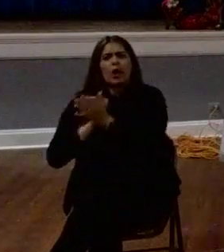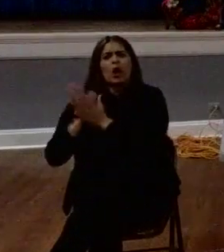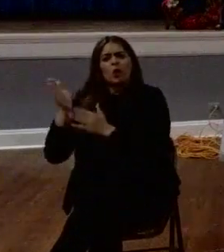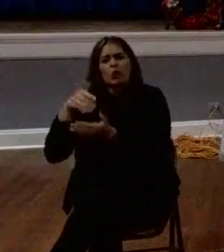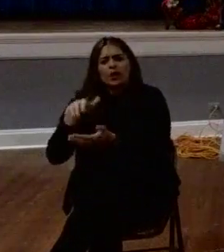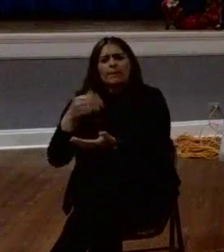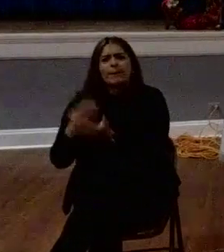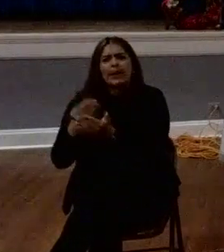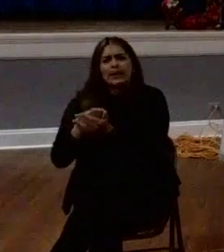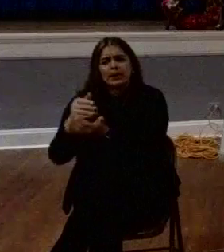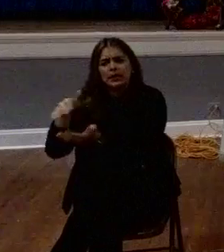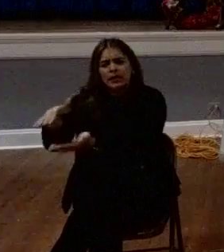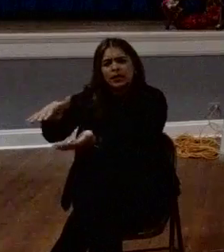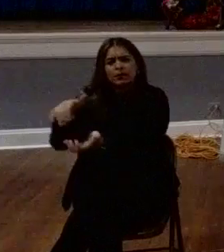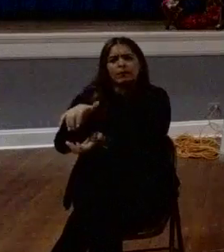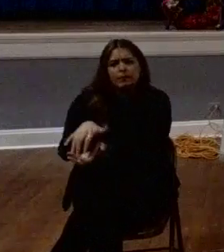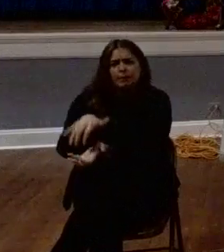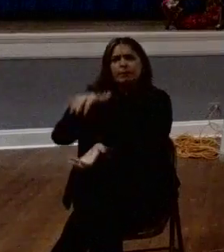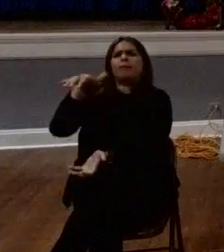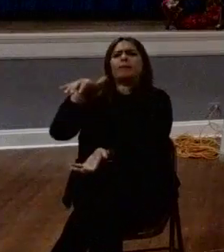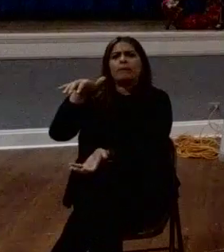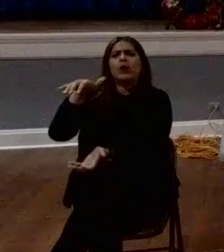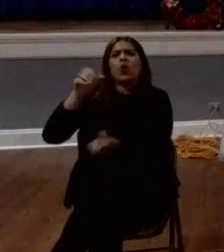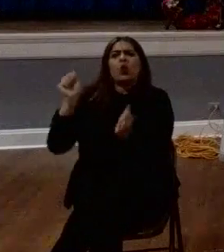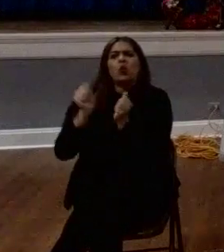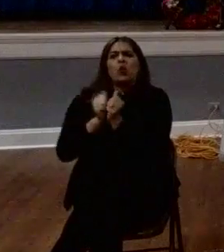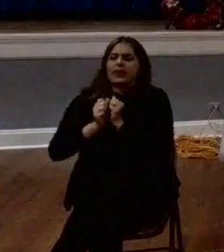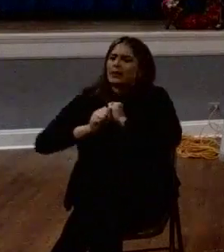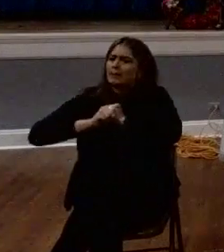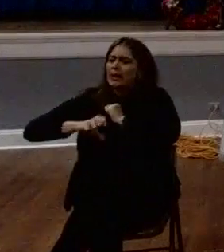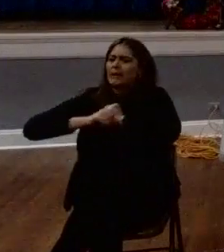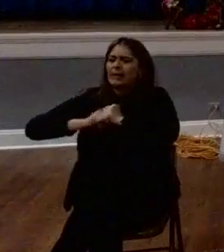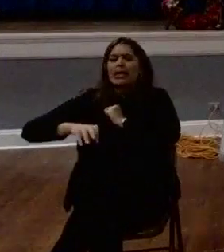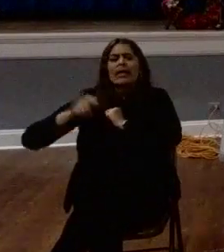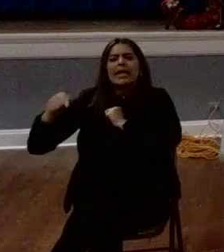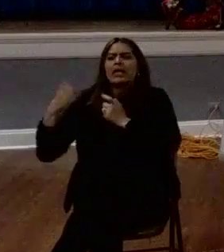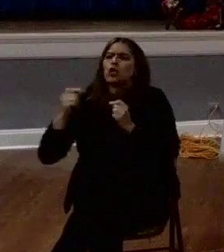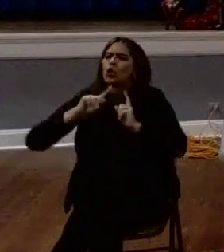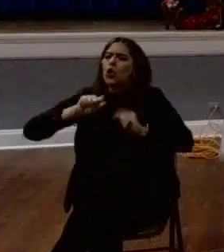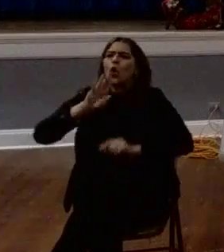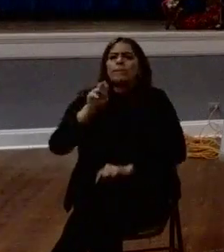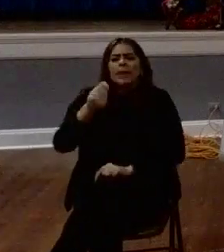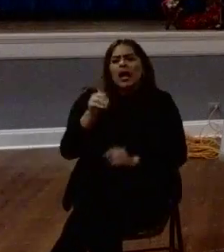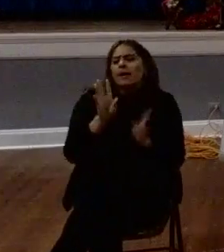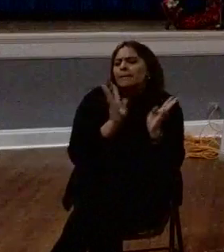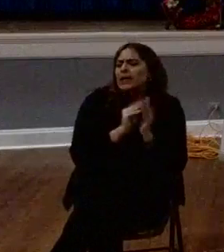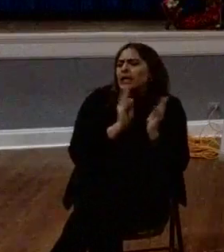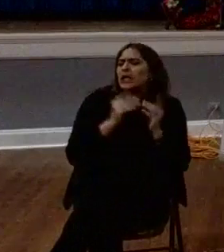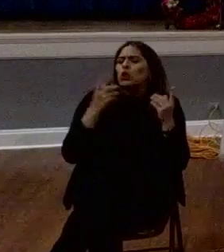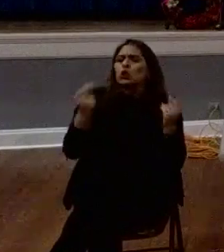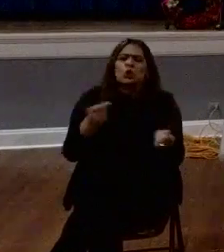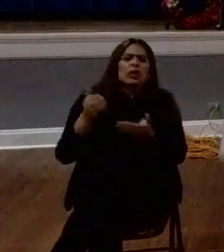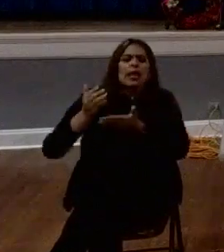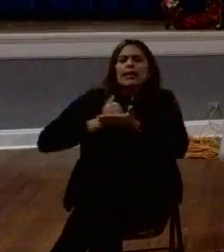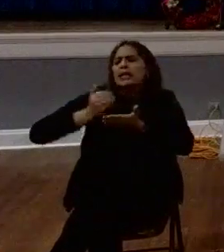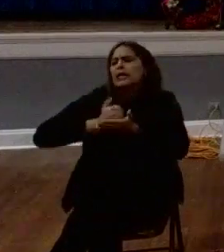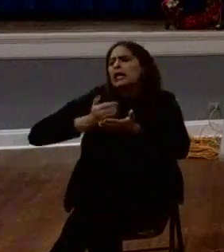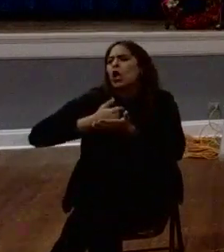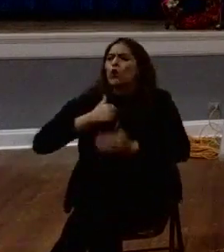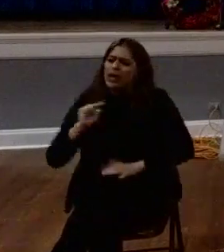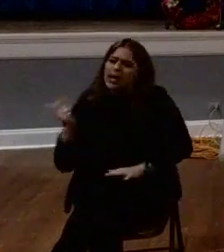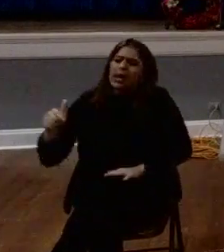raised with a very aggressive campaign. They went to bond meetings, they collected, we rotated